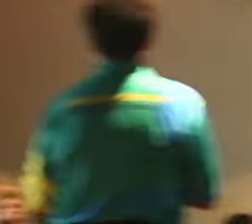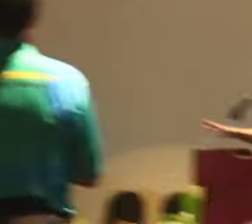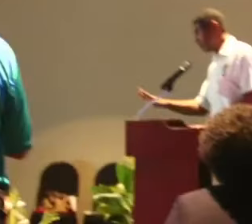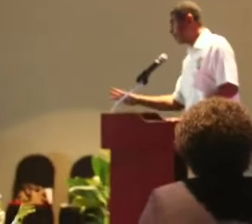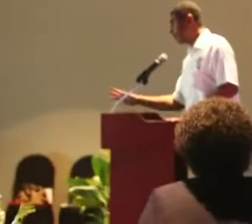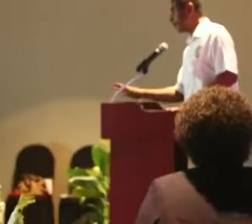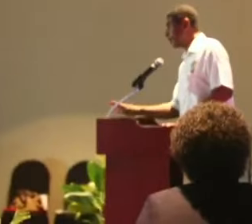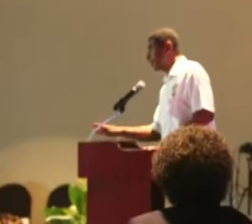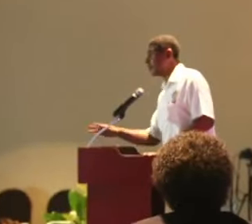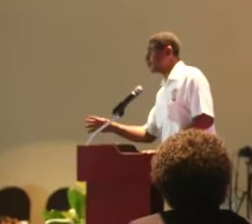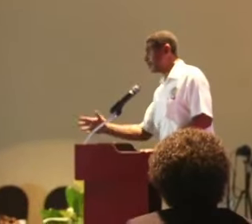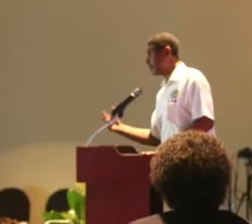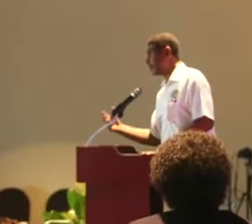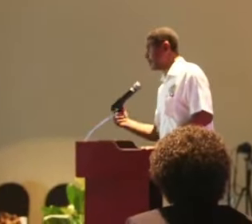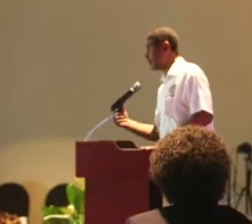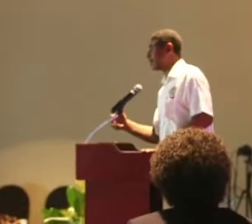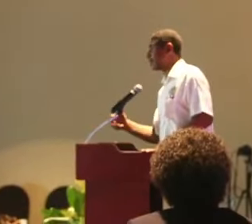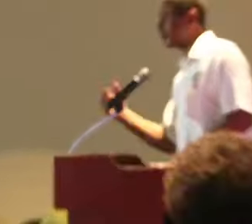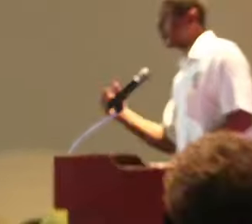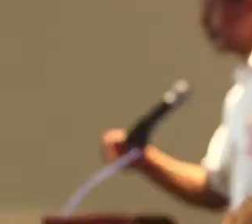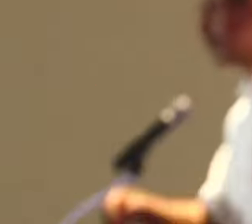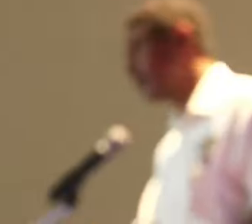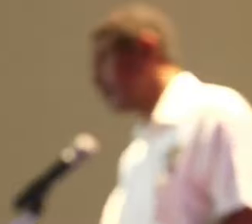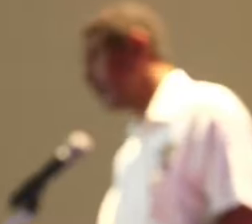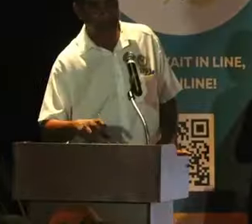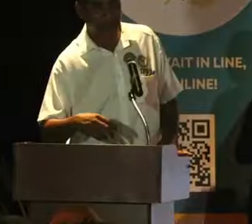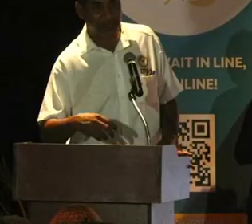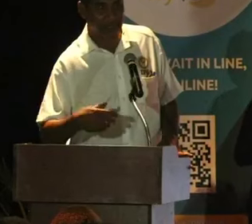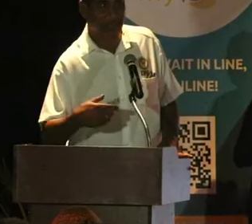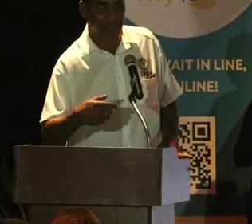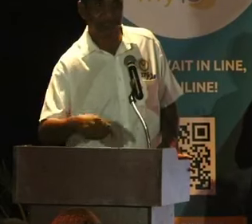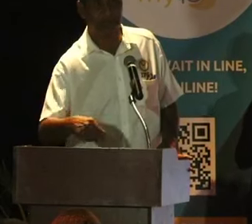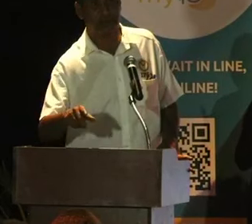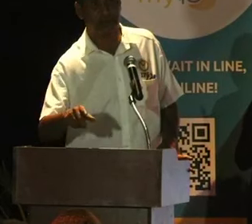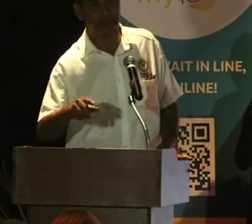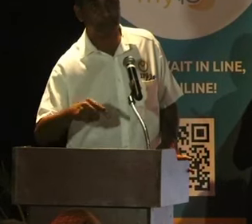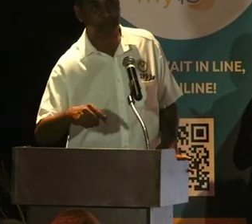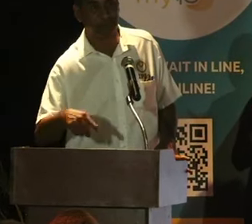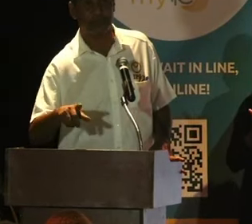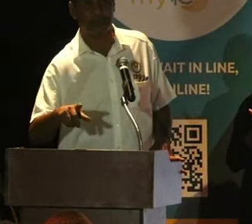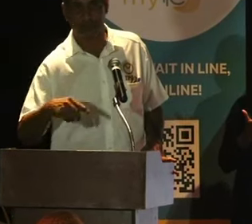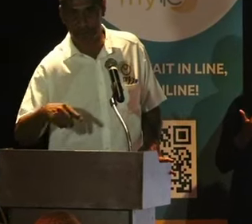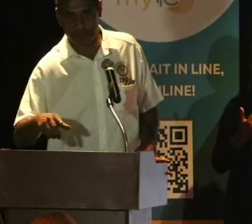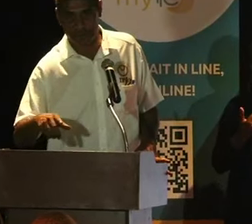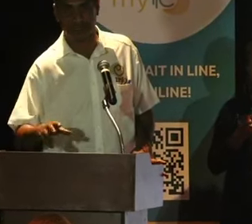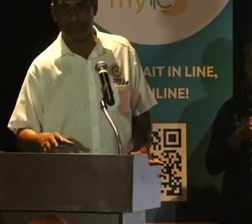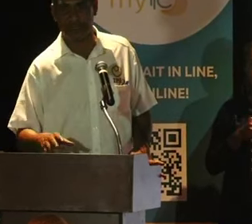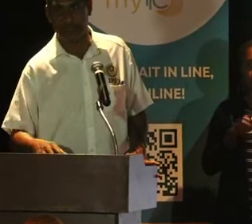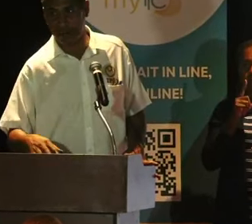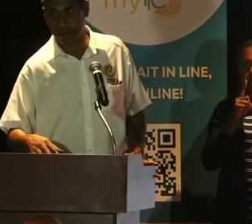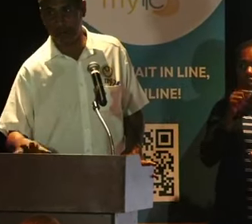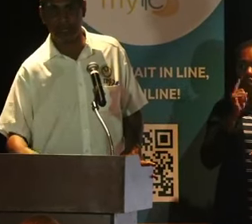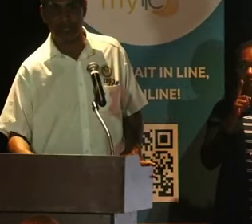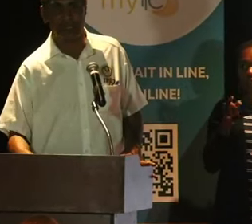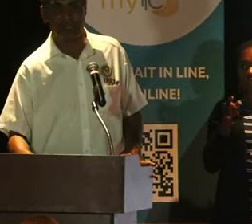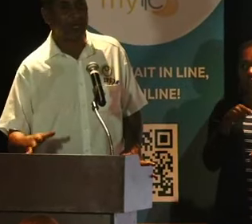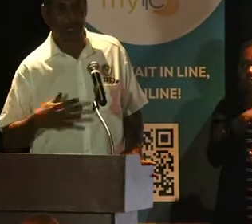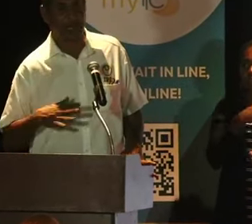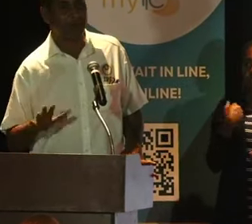any, you want to see us and, you know, want to get us to explain to you the forms and process of